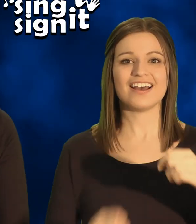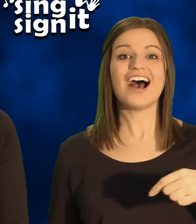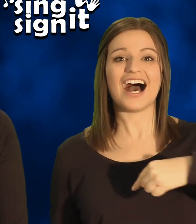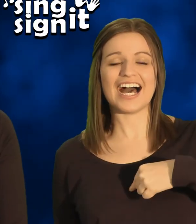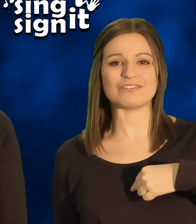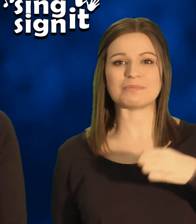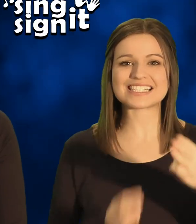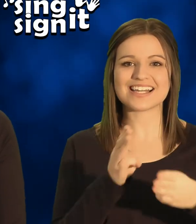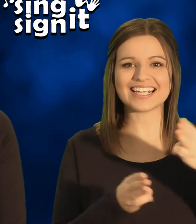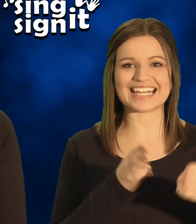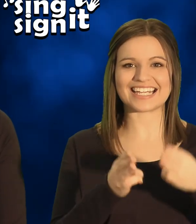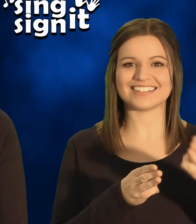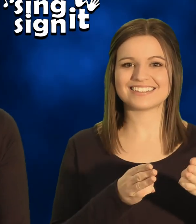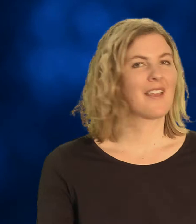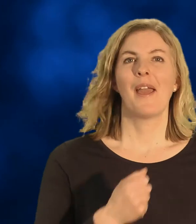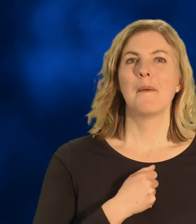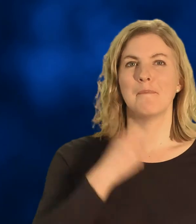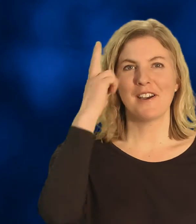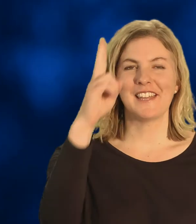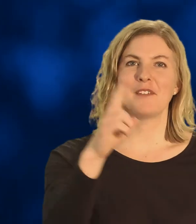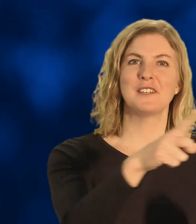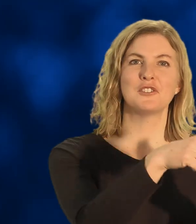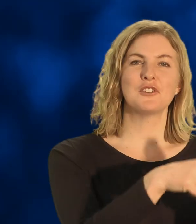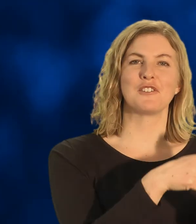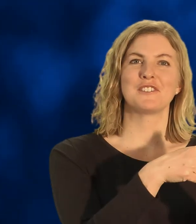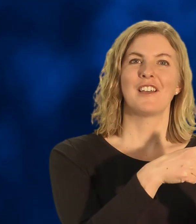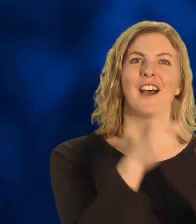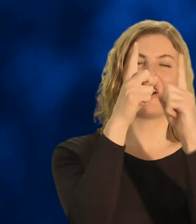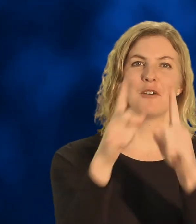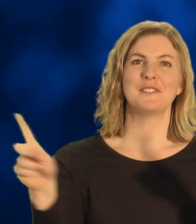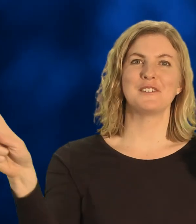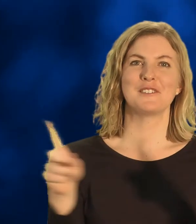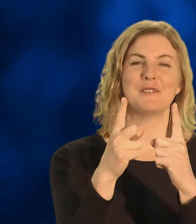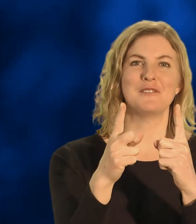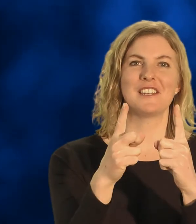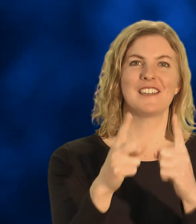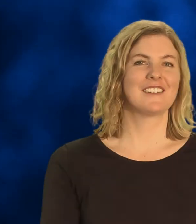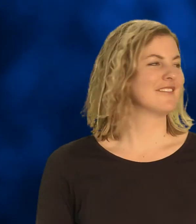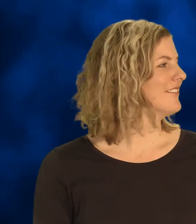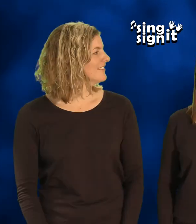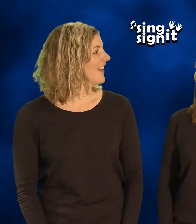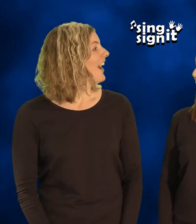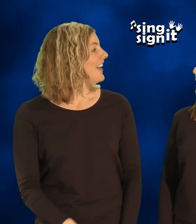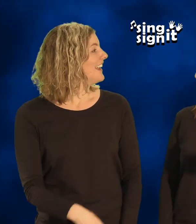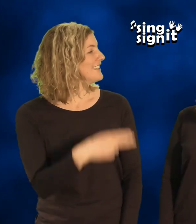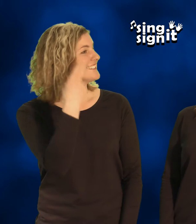I will be signing. My name is Joss and I'll be doing the music. Let's